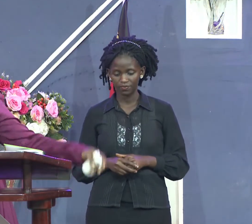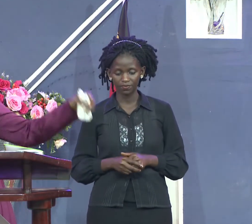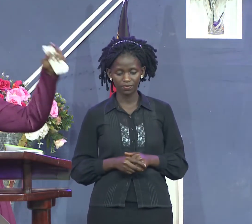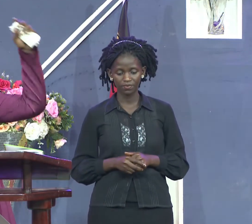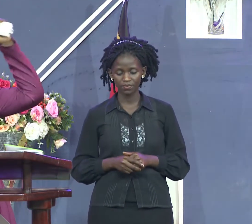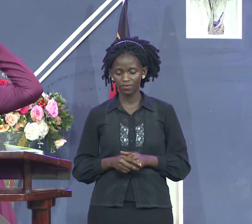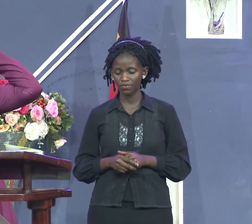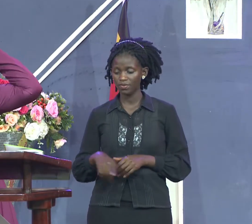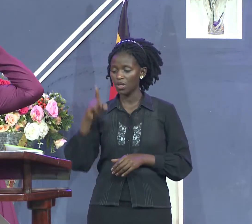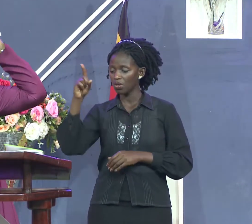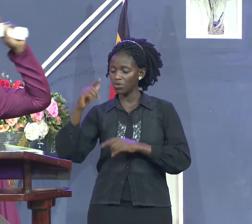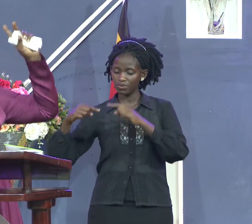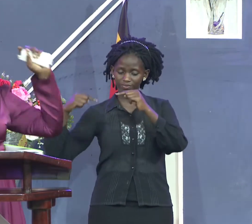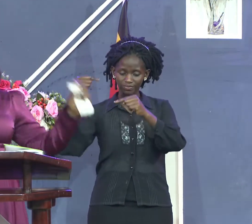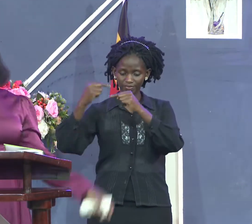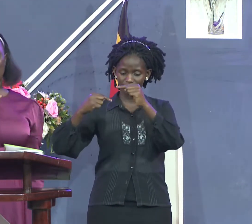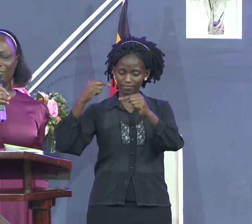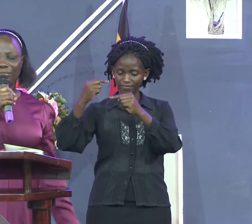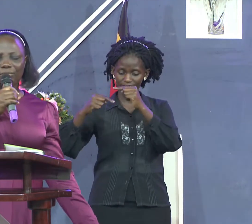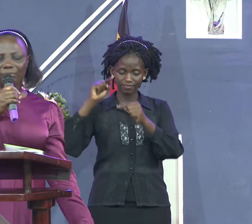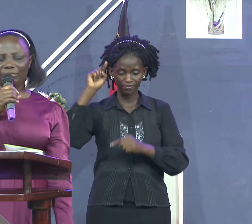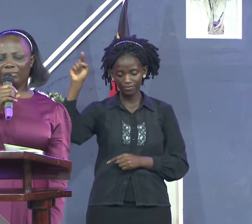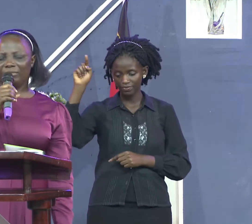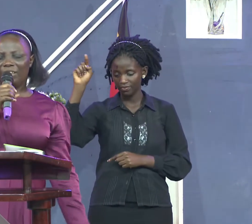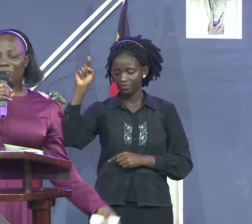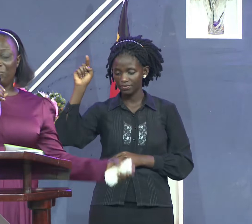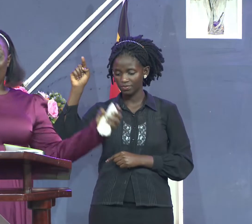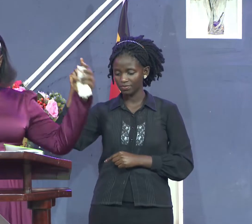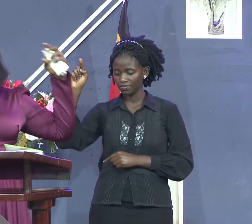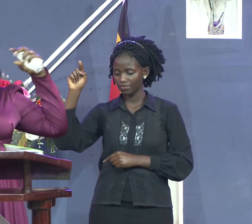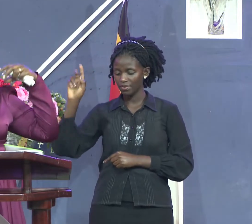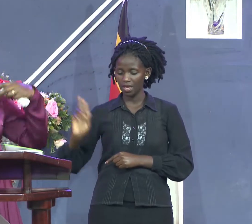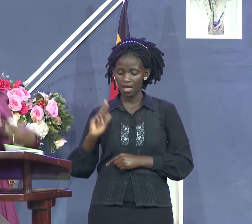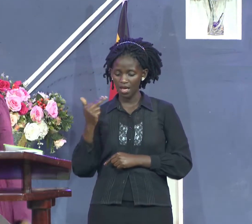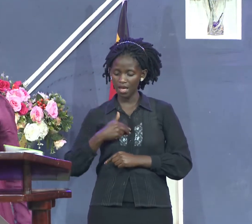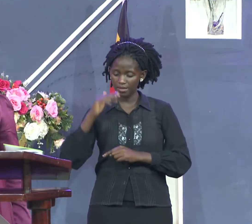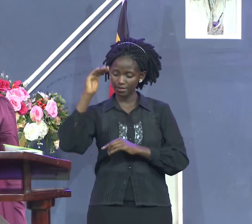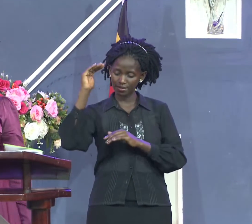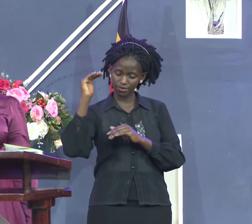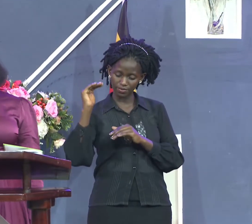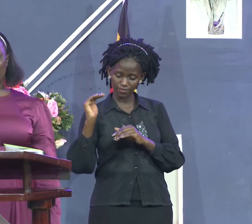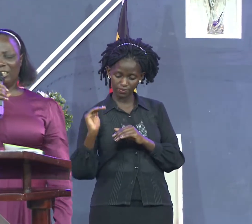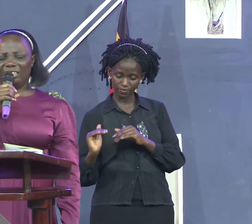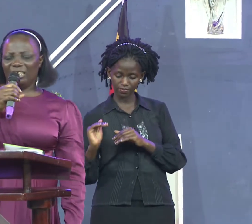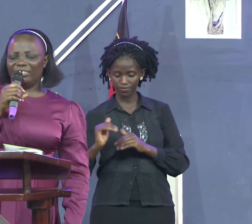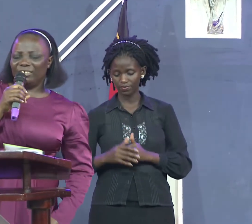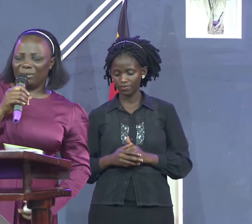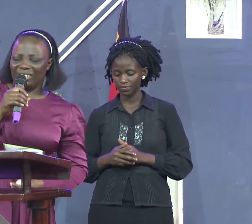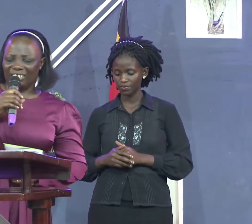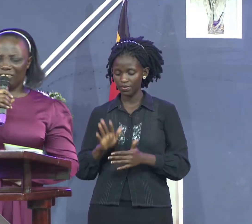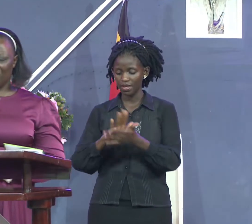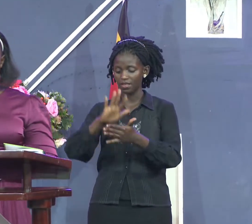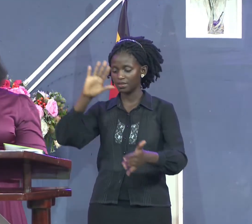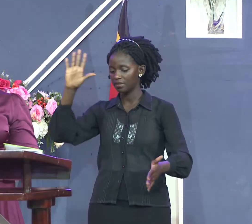above. Gwe weyongere yongere. That you may increase. Fetu kakane. As we decrease.